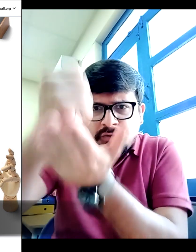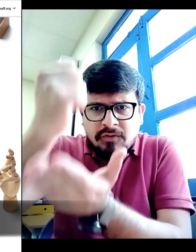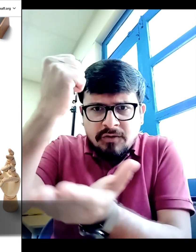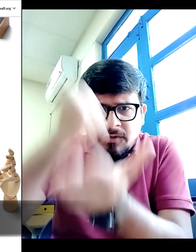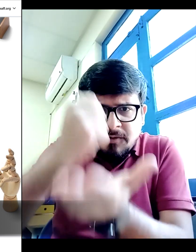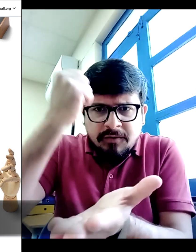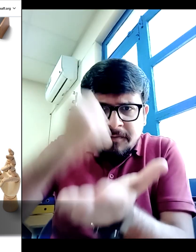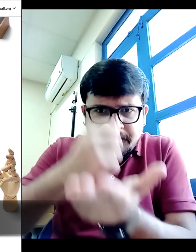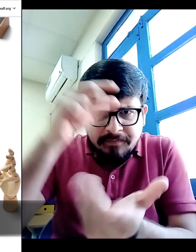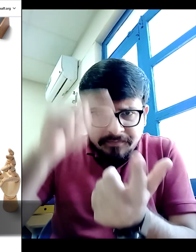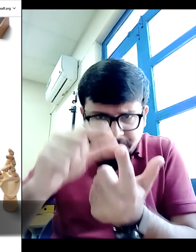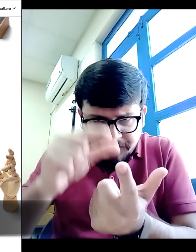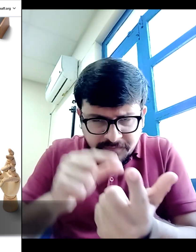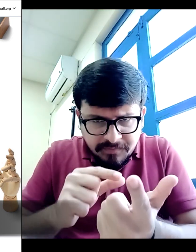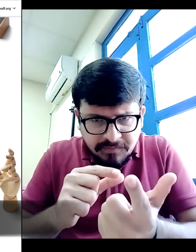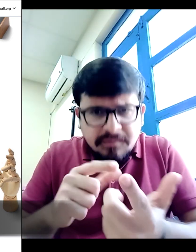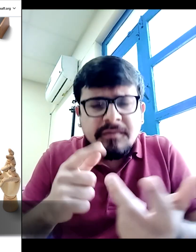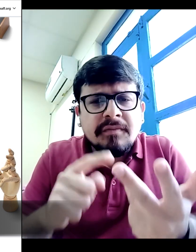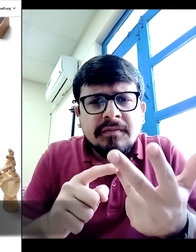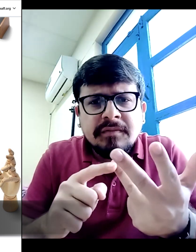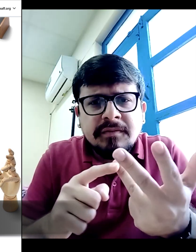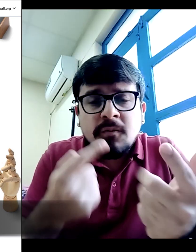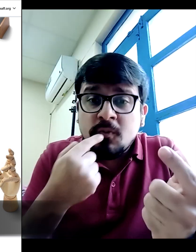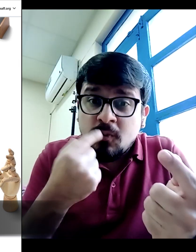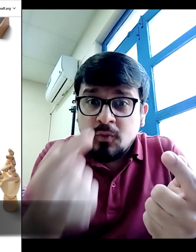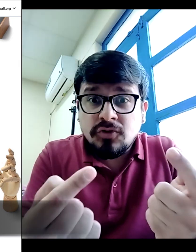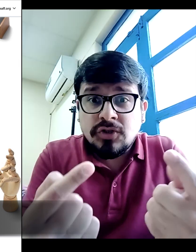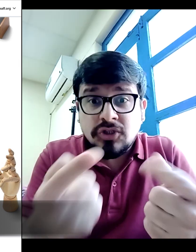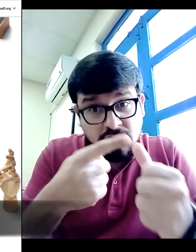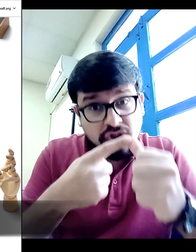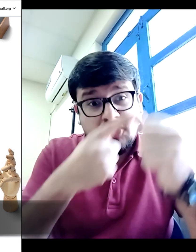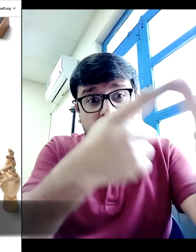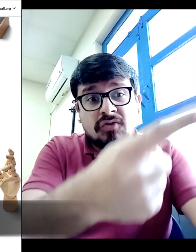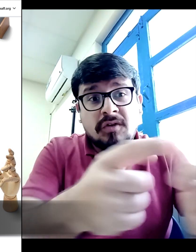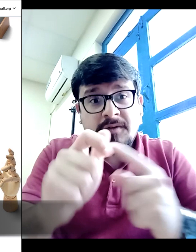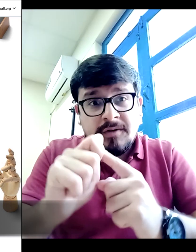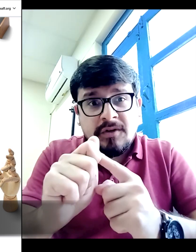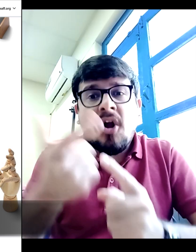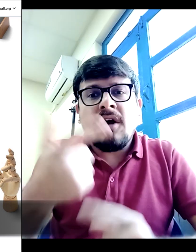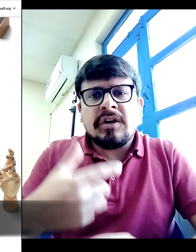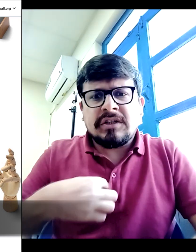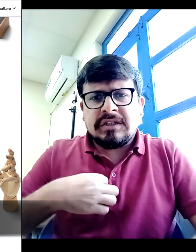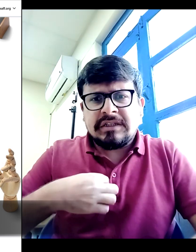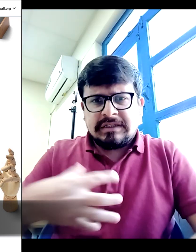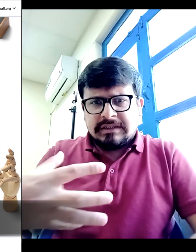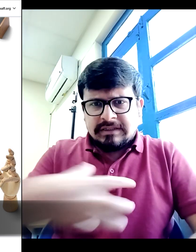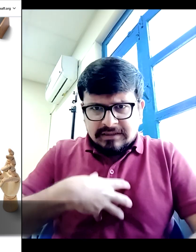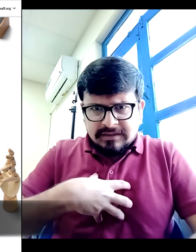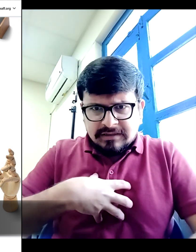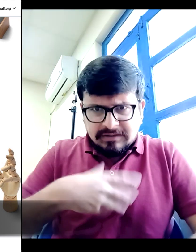Do you want to use a logo to print on a paper or print on a shirt?